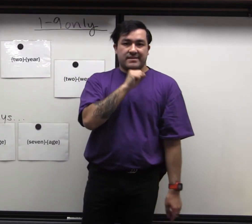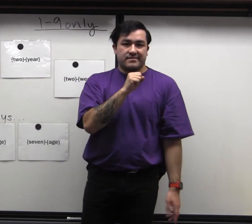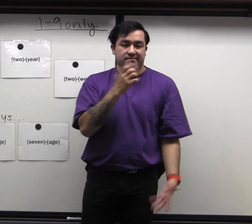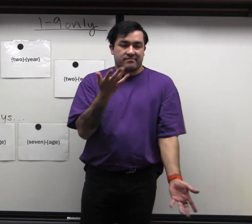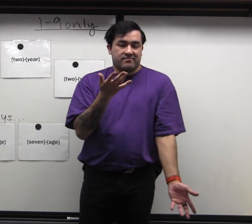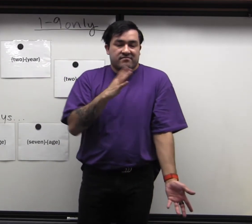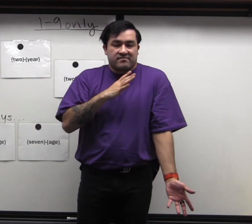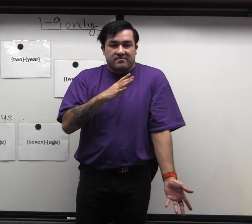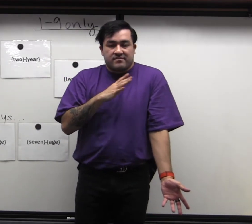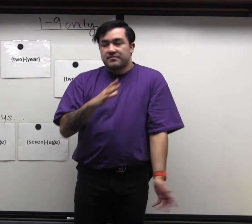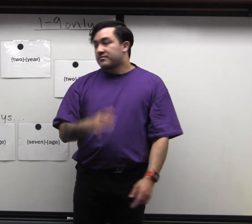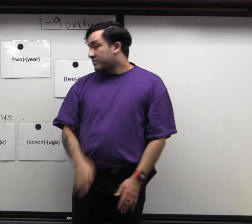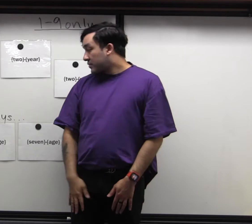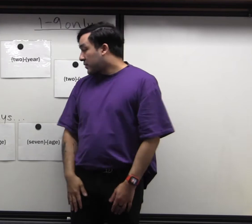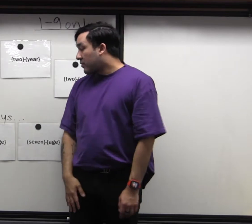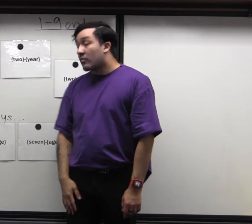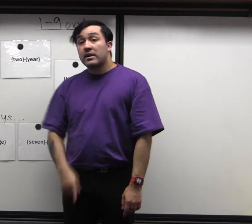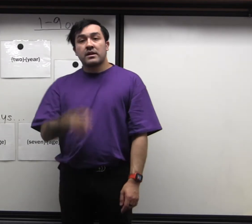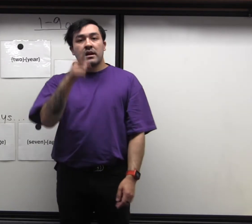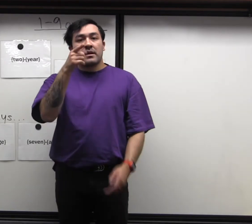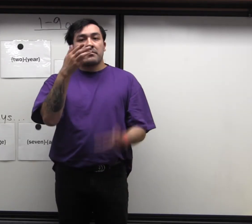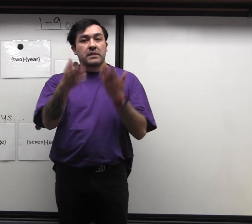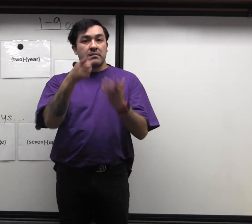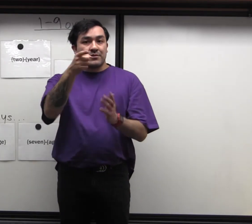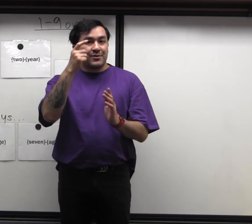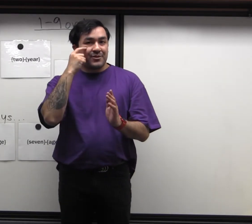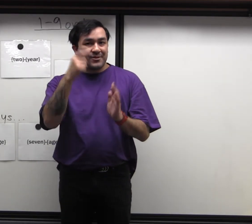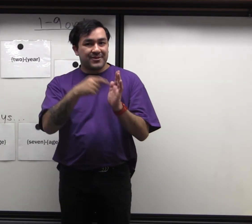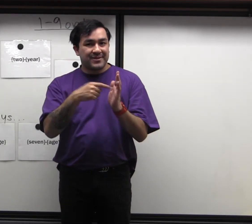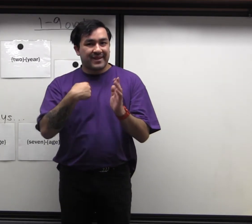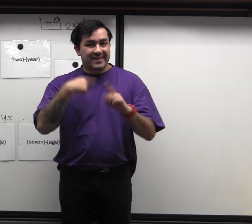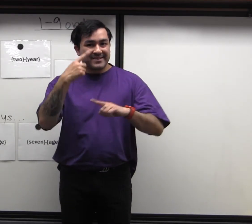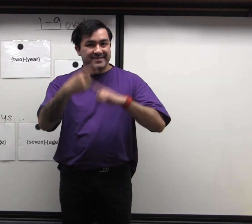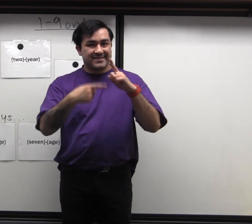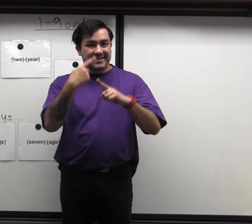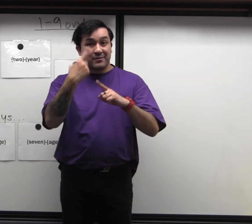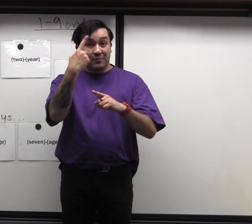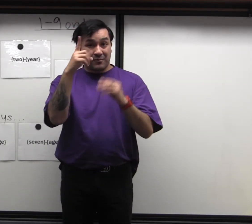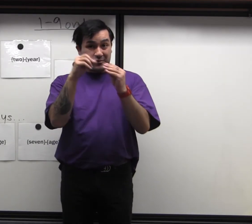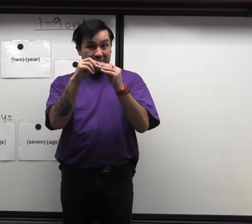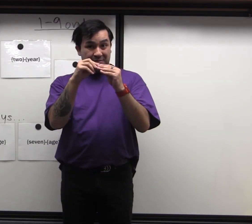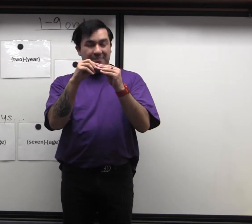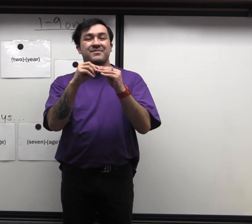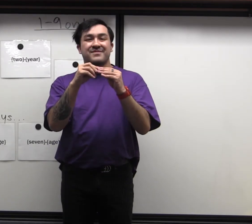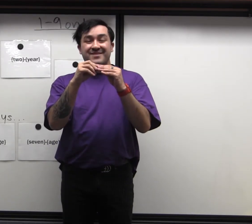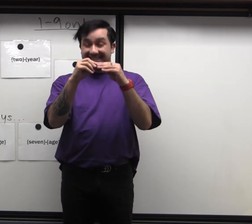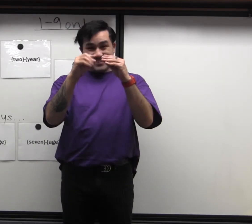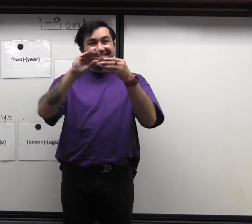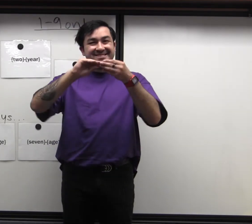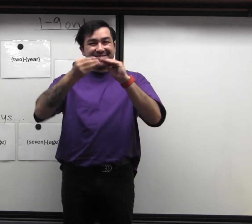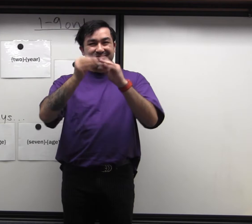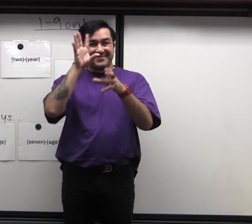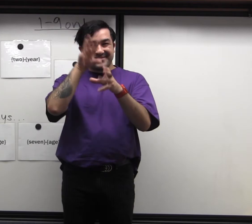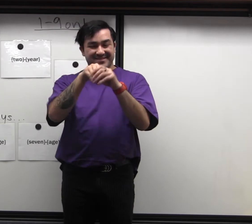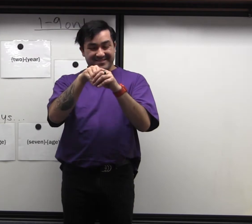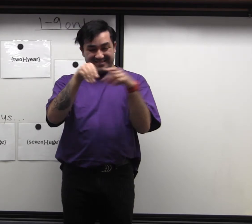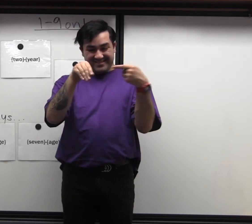36, age, and they sign the sign age and then the number. And maybe you notice that I actually been using one more